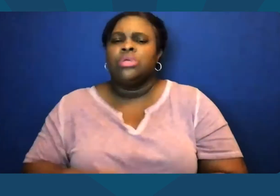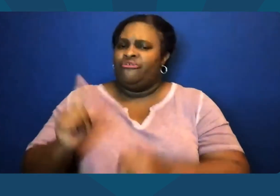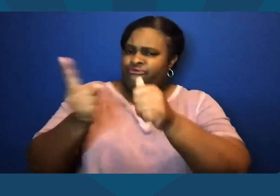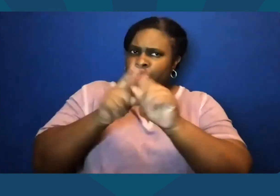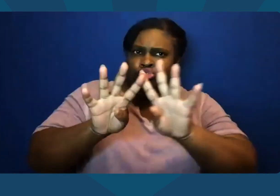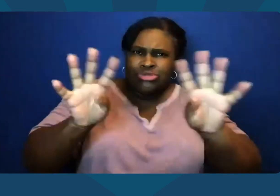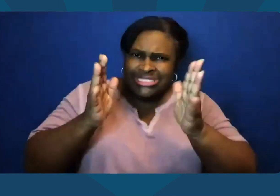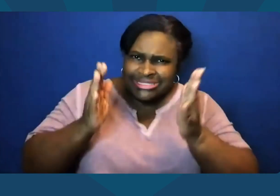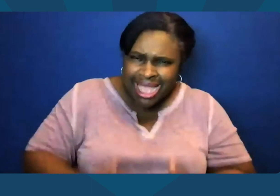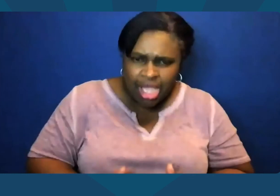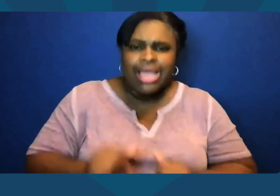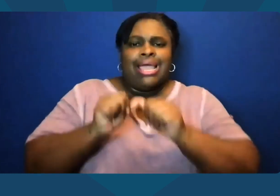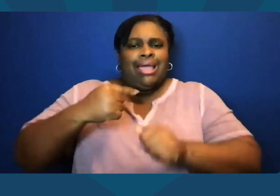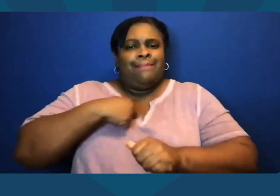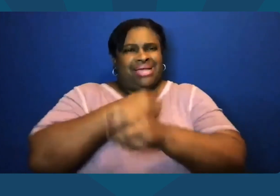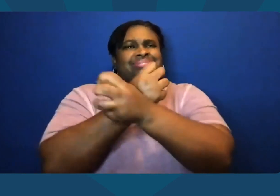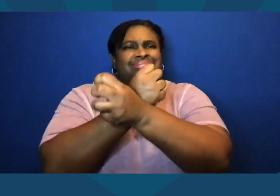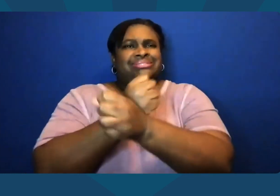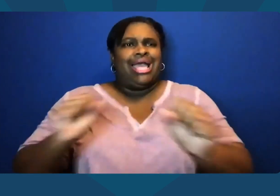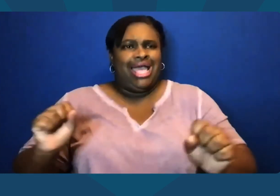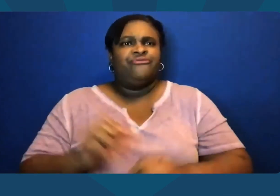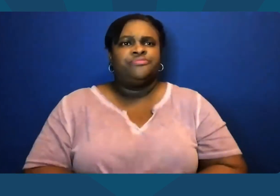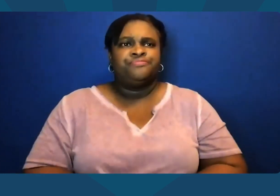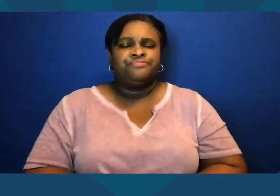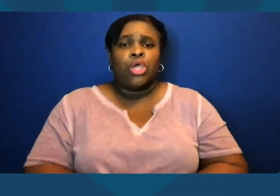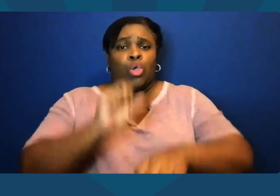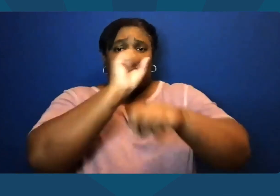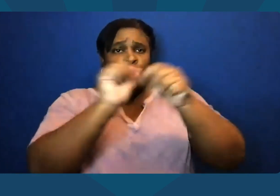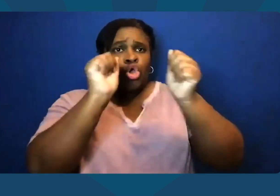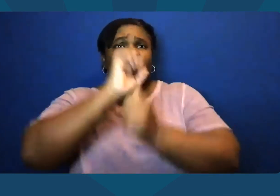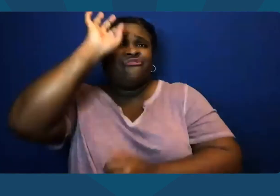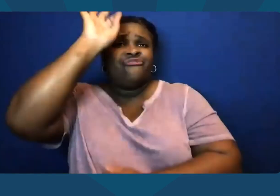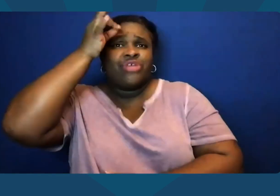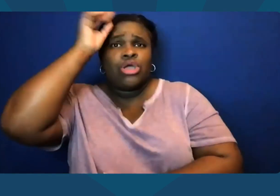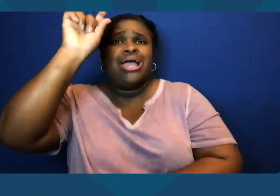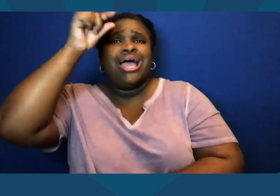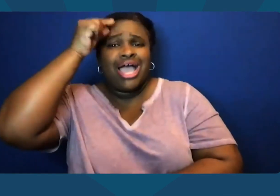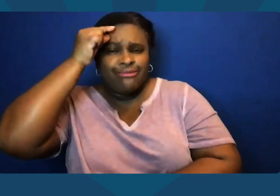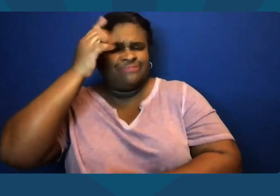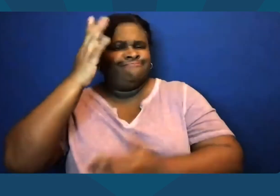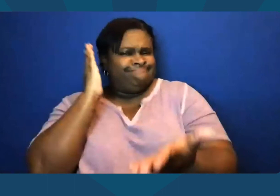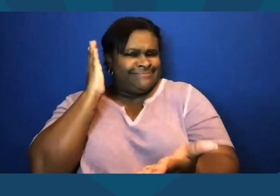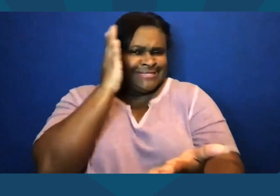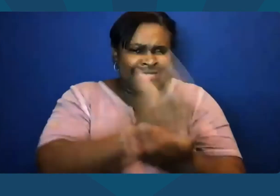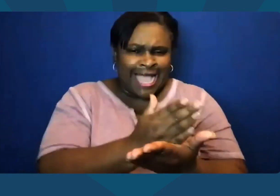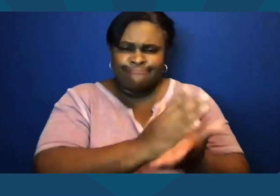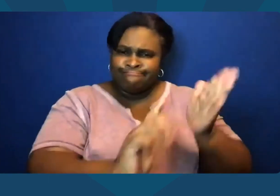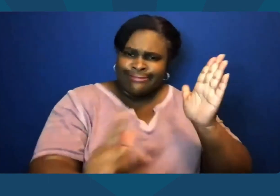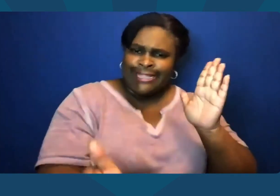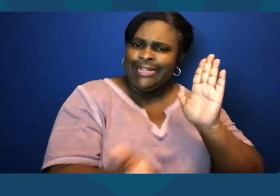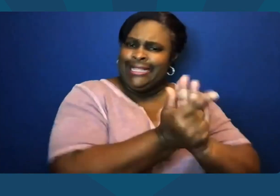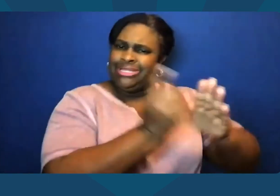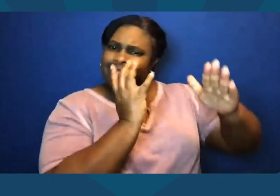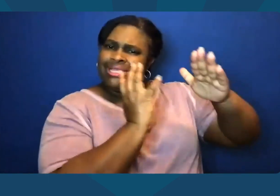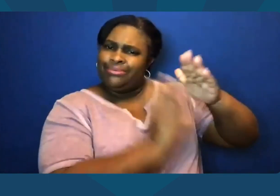Support our law enforcement and first responders to keep us safe. Work with the federal